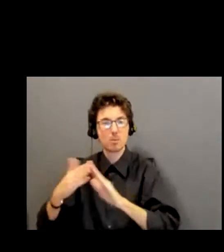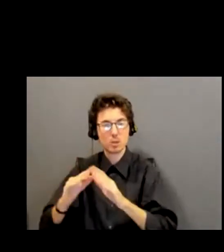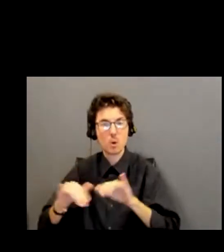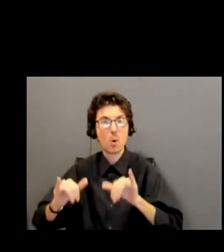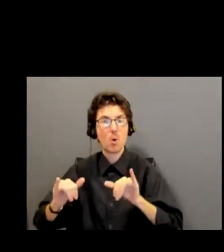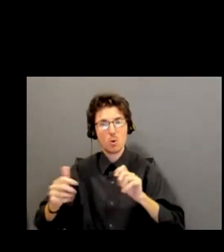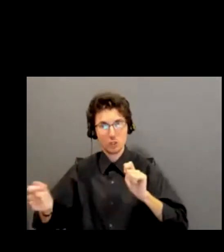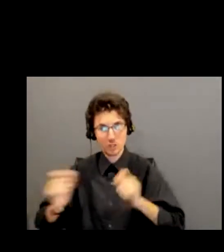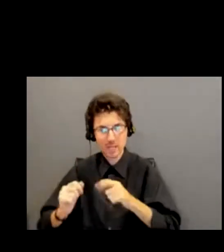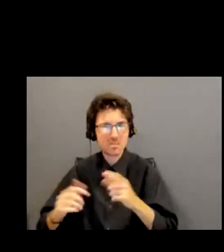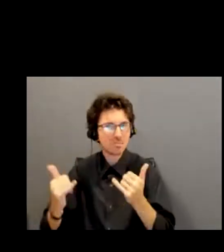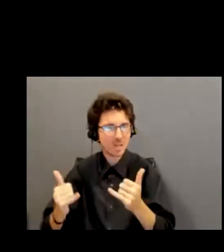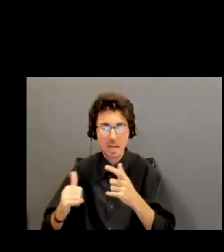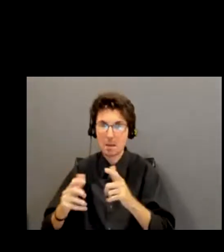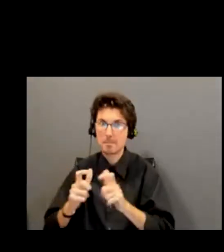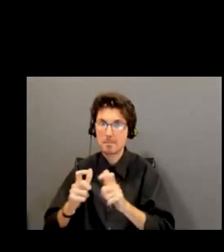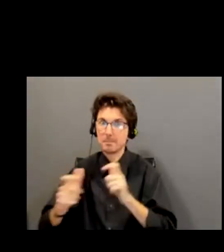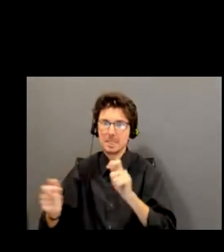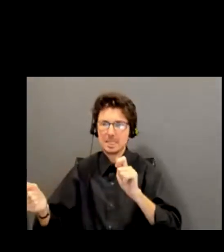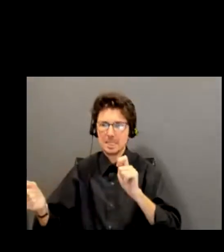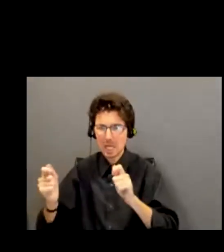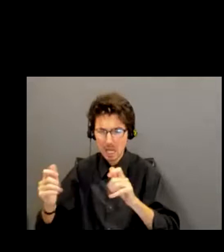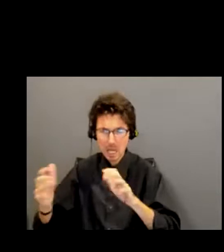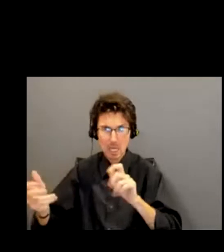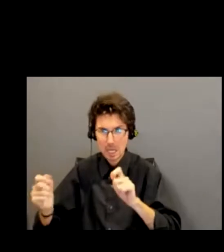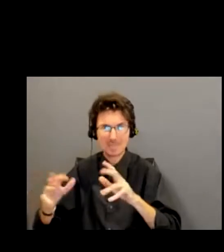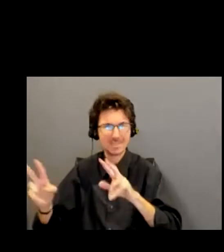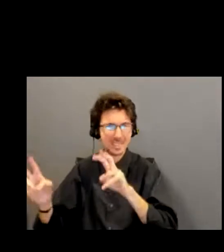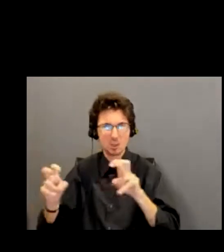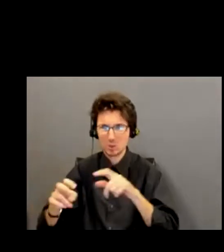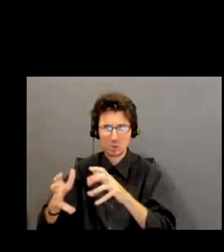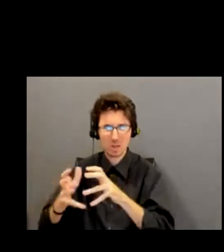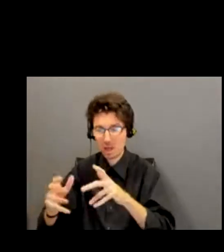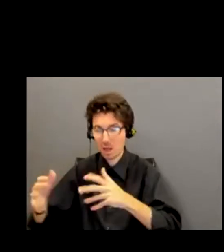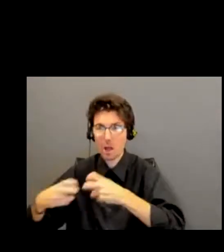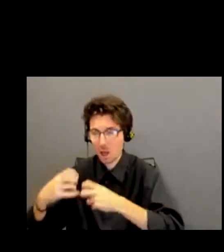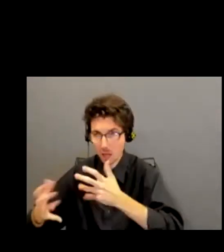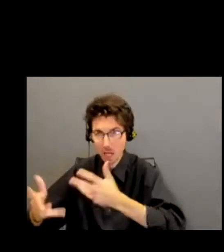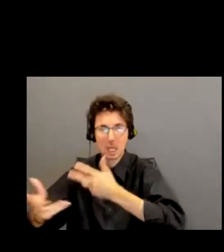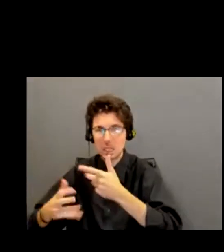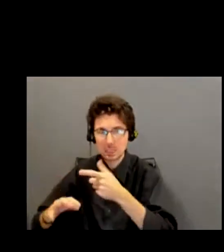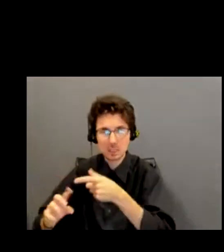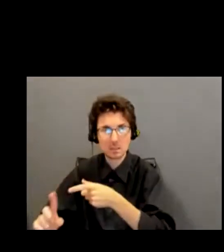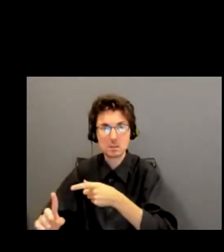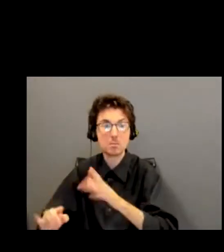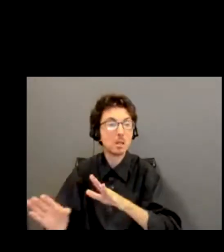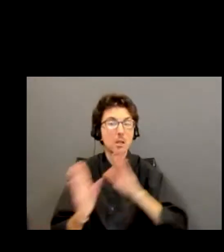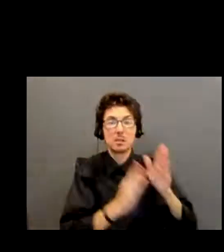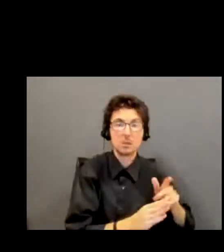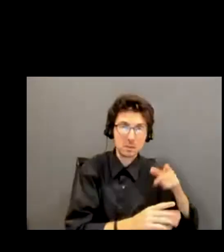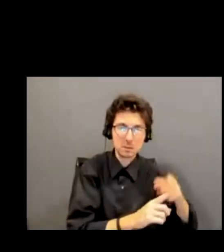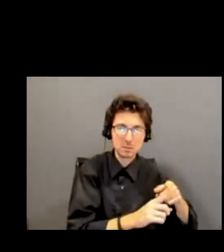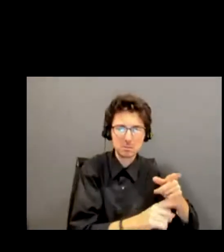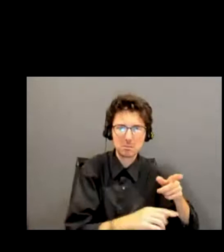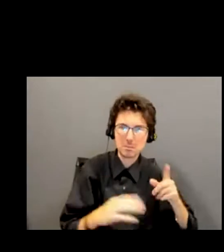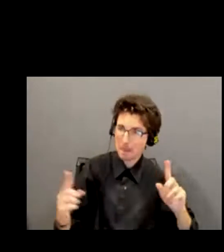much of an issue. And for children without disabilities, I wish that meeting a child or a person with a disability will be something